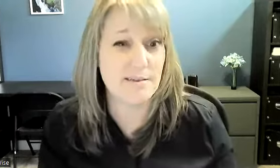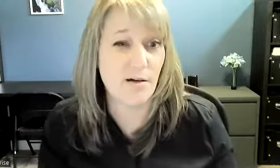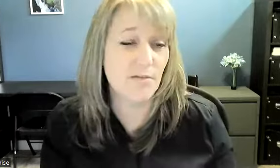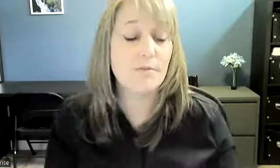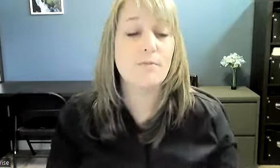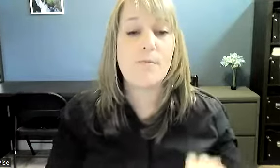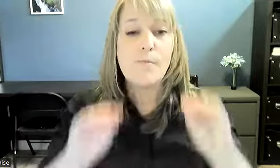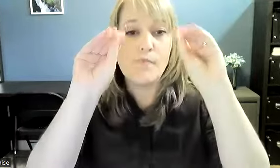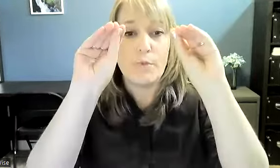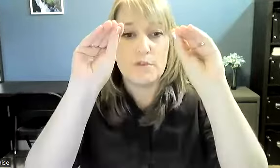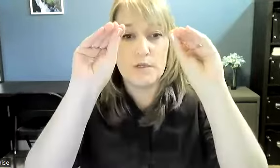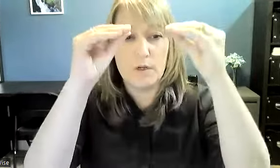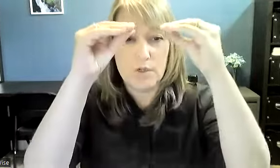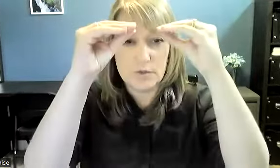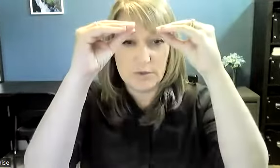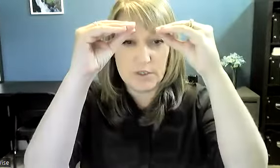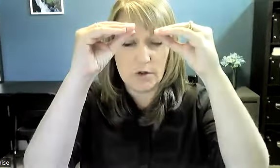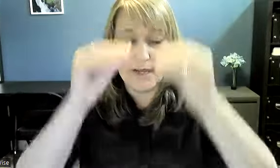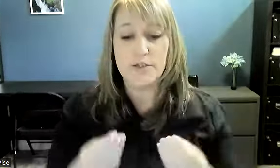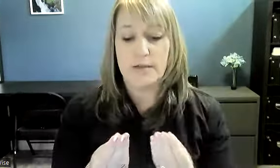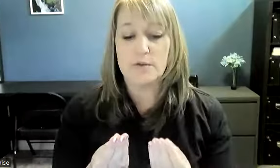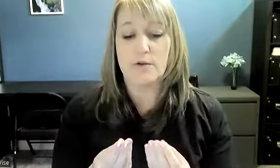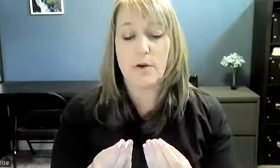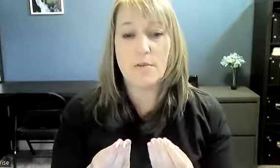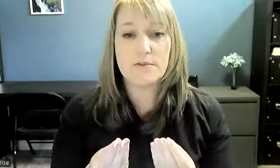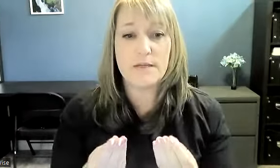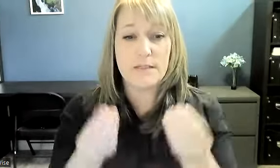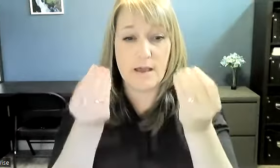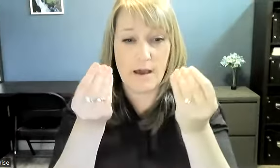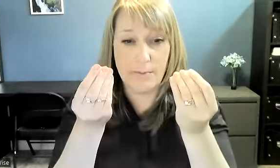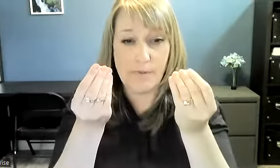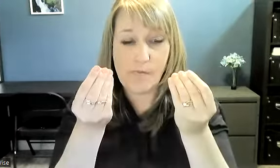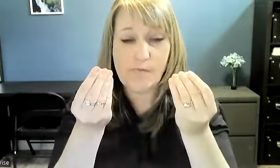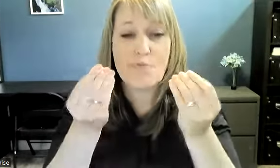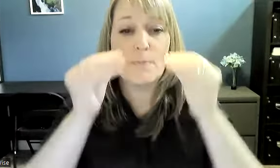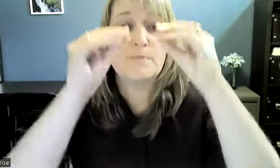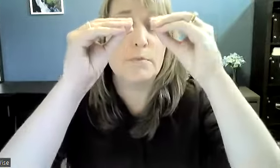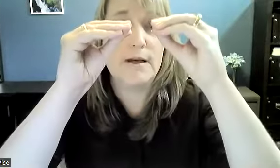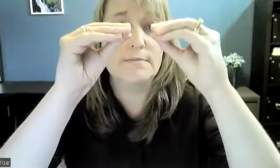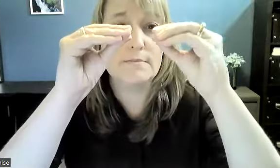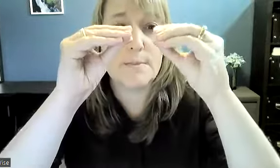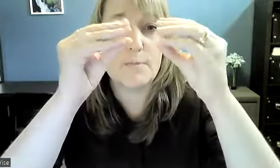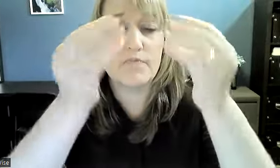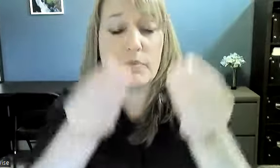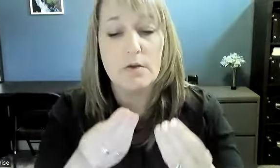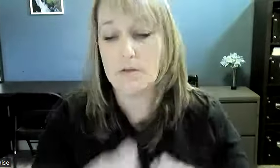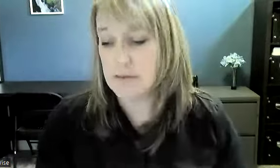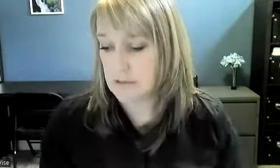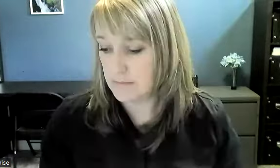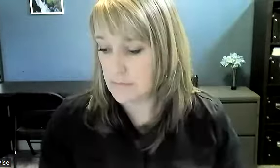dissolve. So you want two squished O hand shapes with your palms facing up, but let's see. You